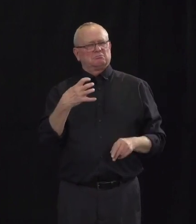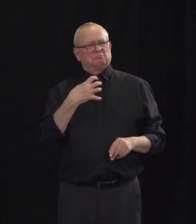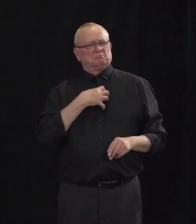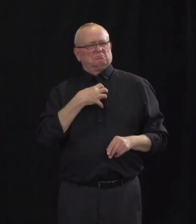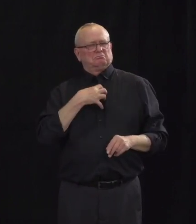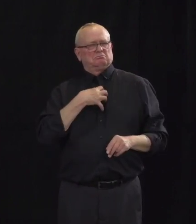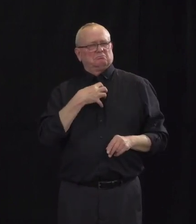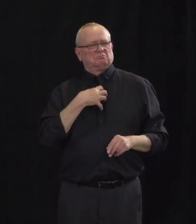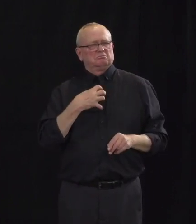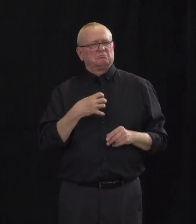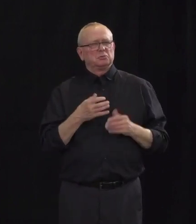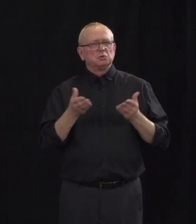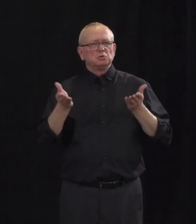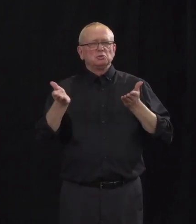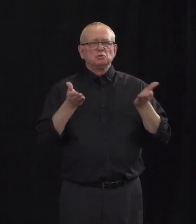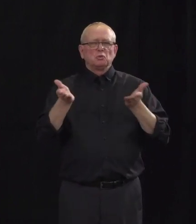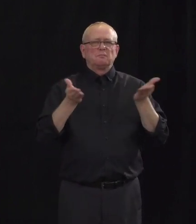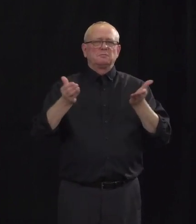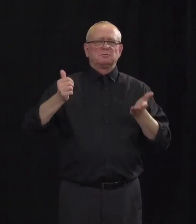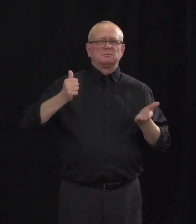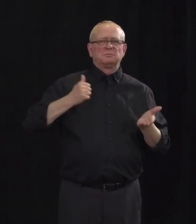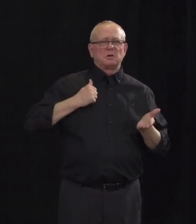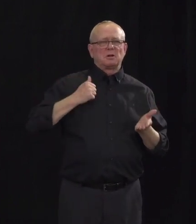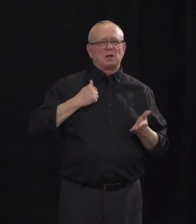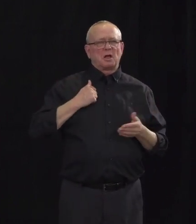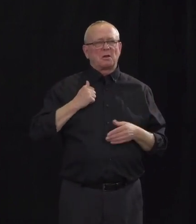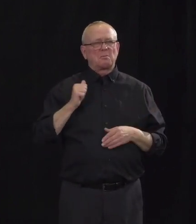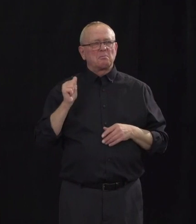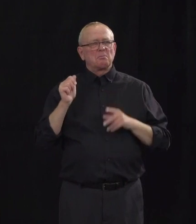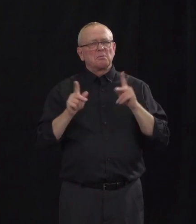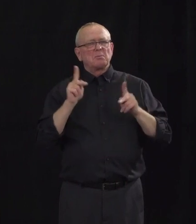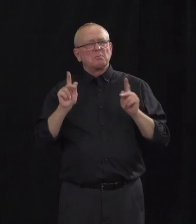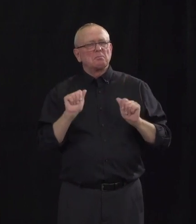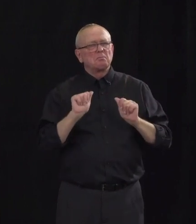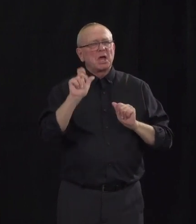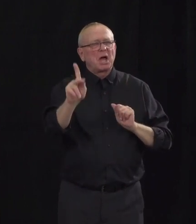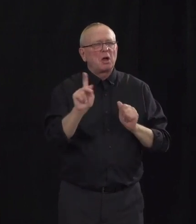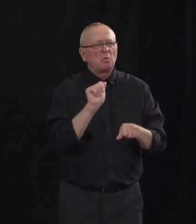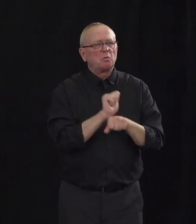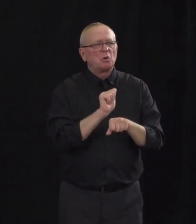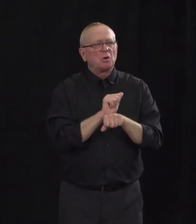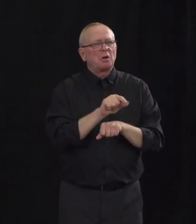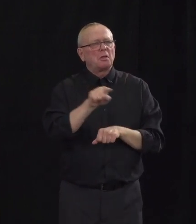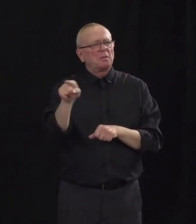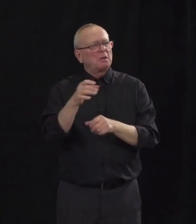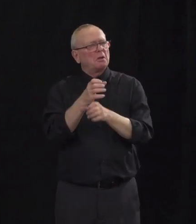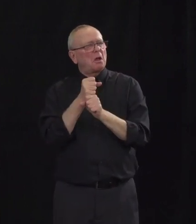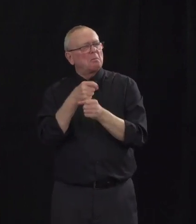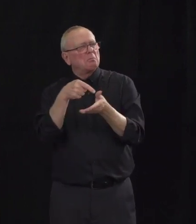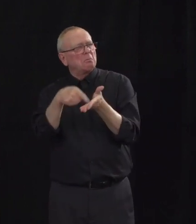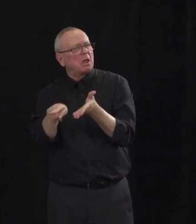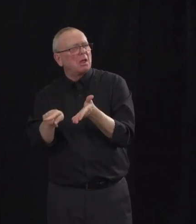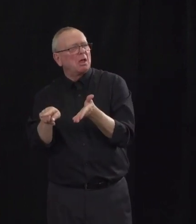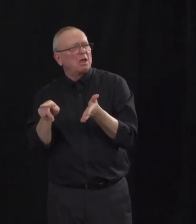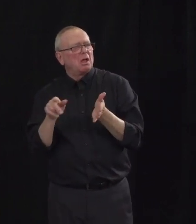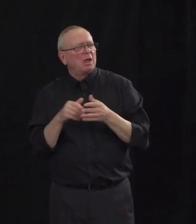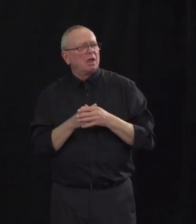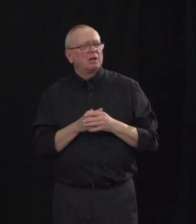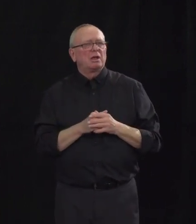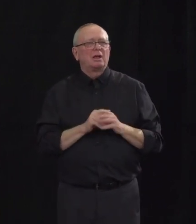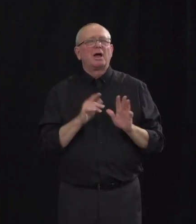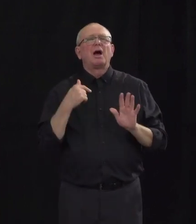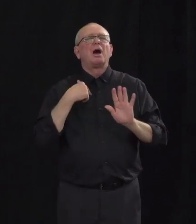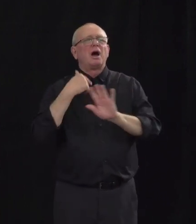anxious about COVID-19. However, it is critical that people in our public